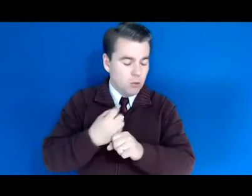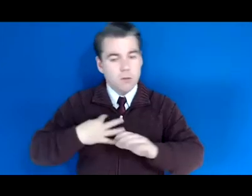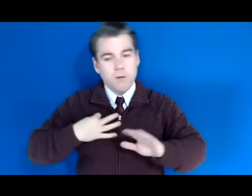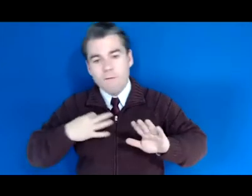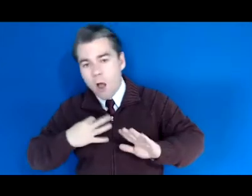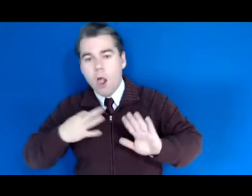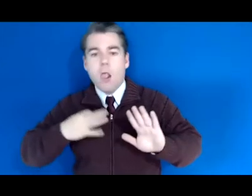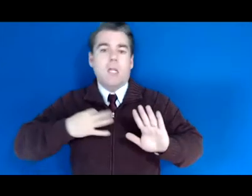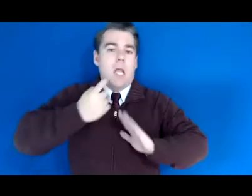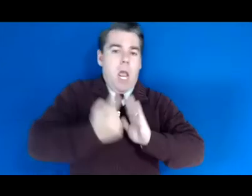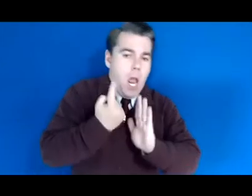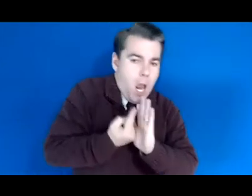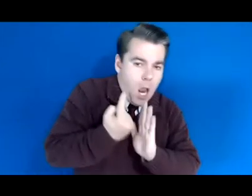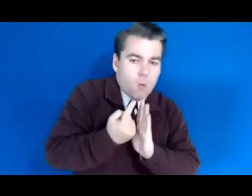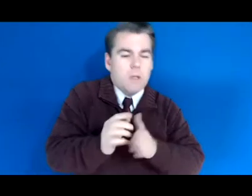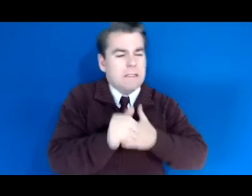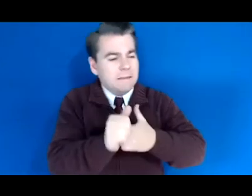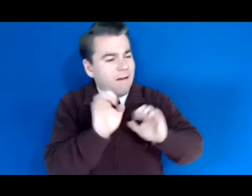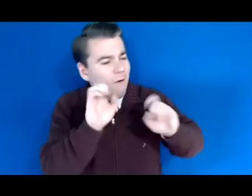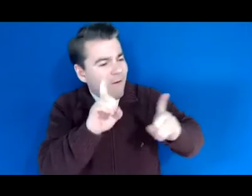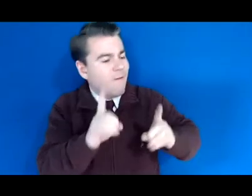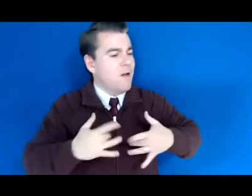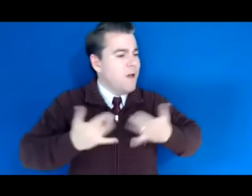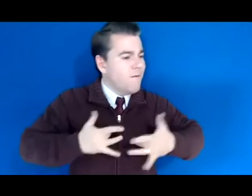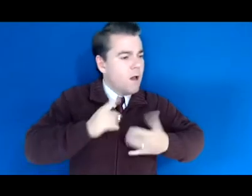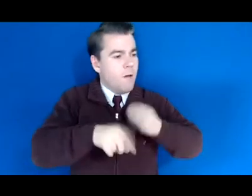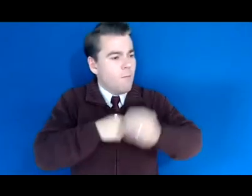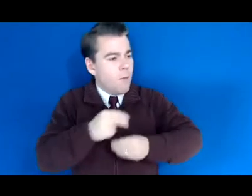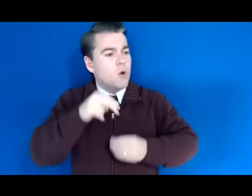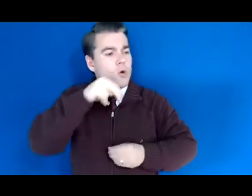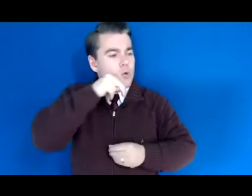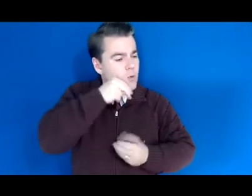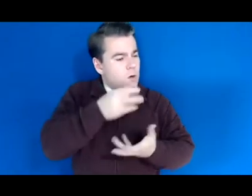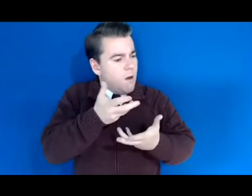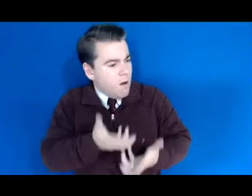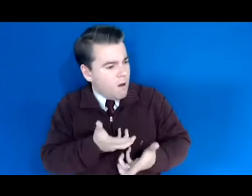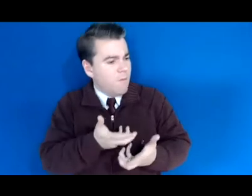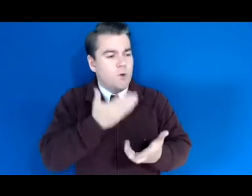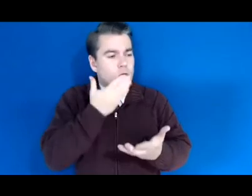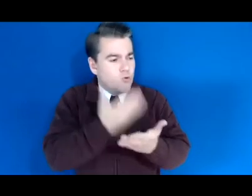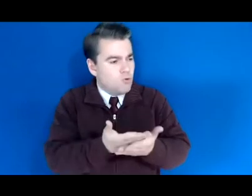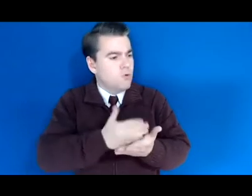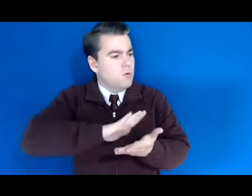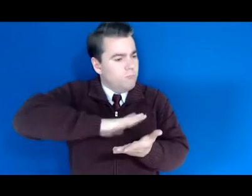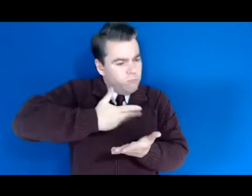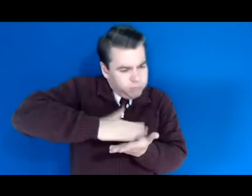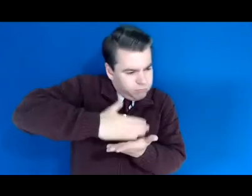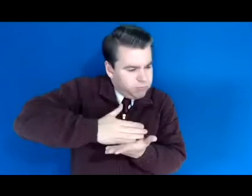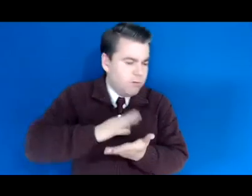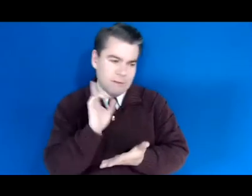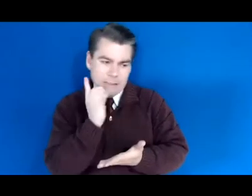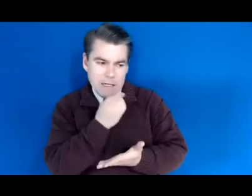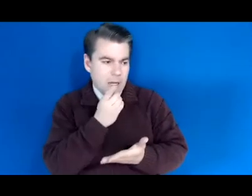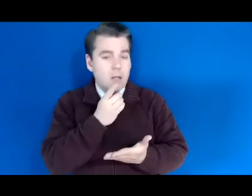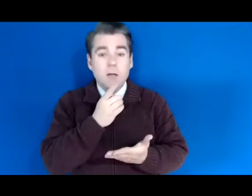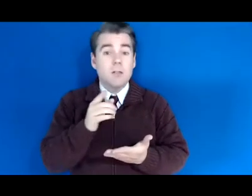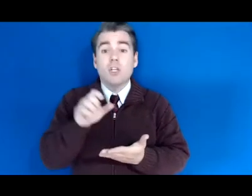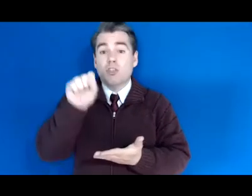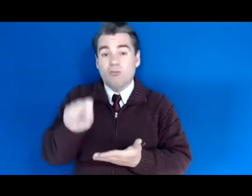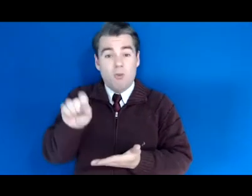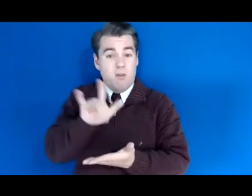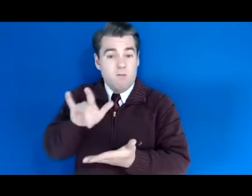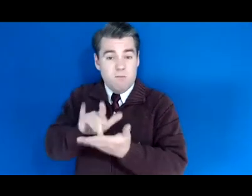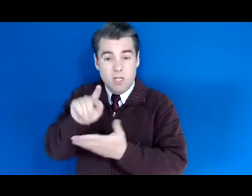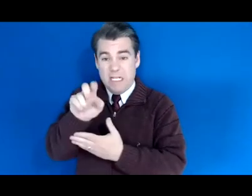leading educational events about nutrient-dense, properly prepared diets all over southern Middle Tennessee, which